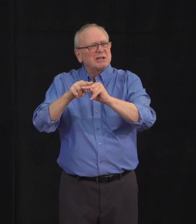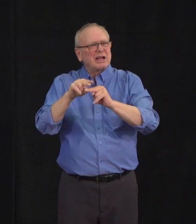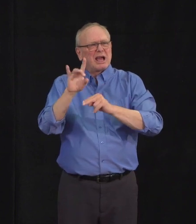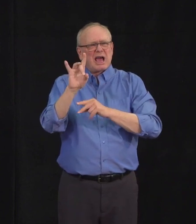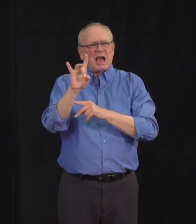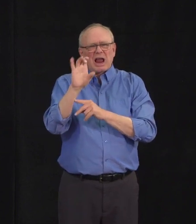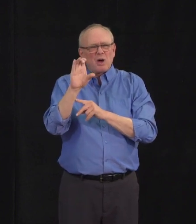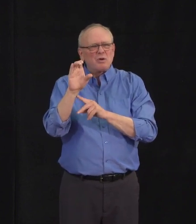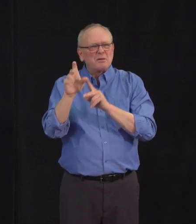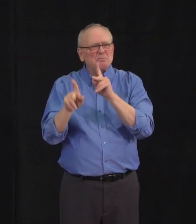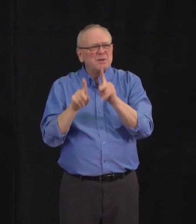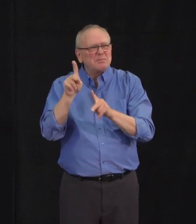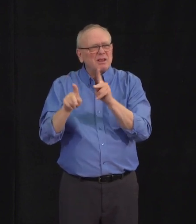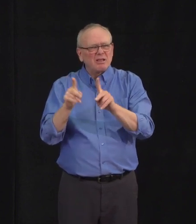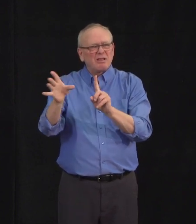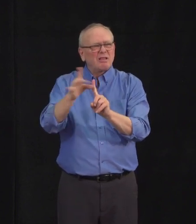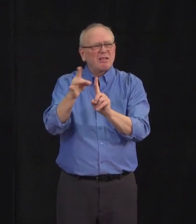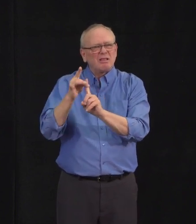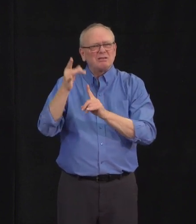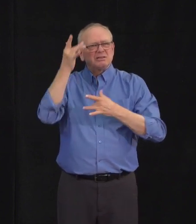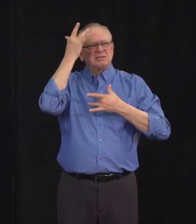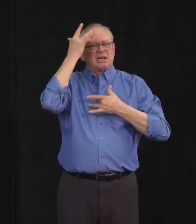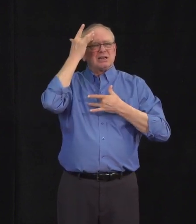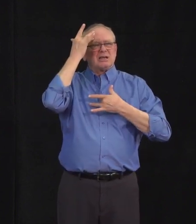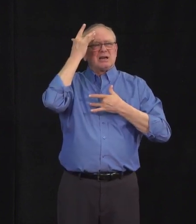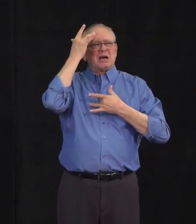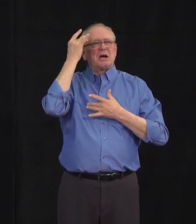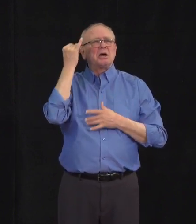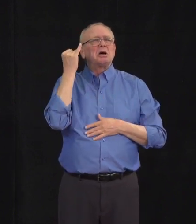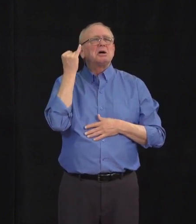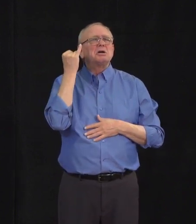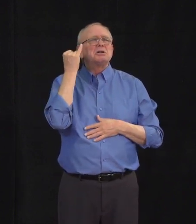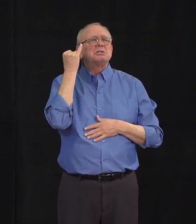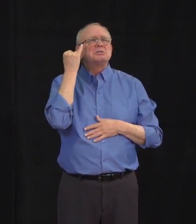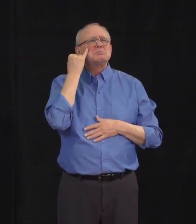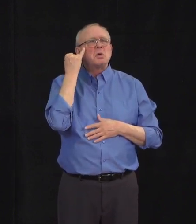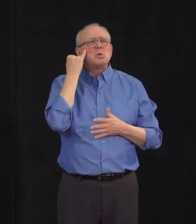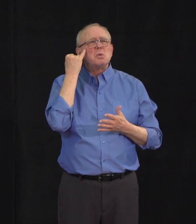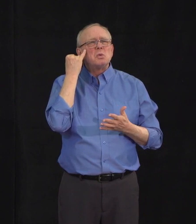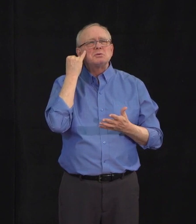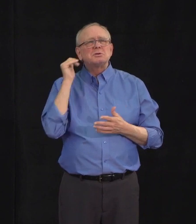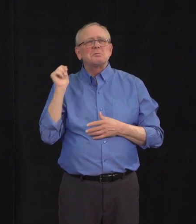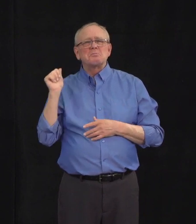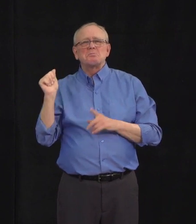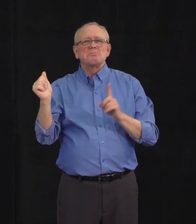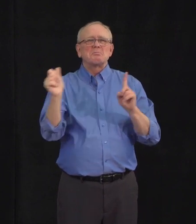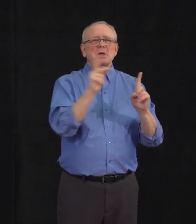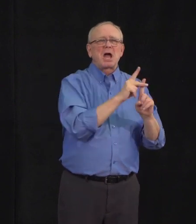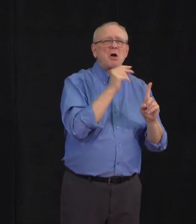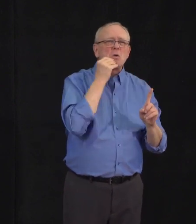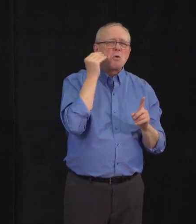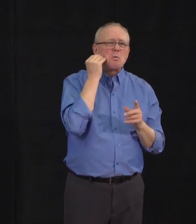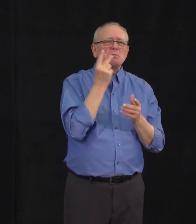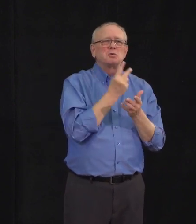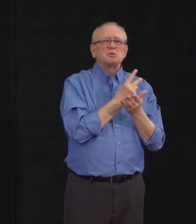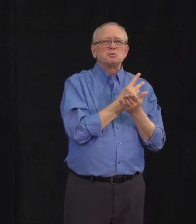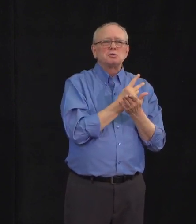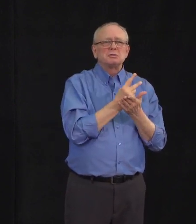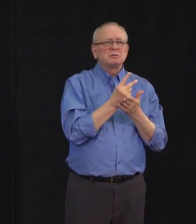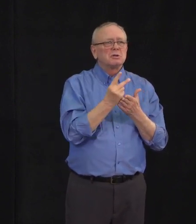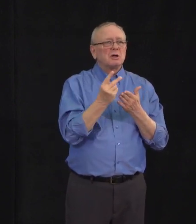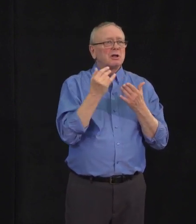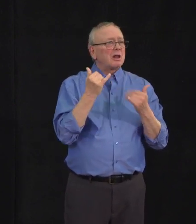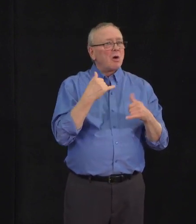those who are concerned about going back this quickly after just 2 weeks to work there? So one of the